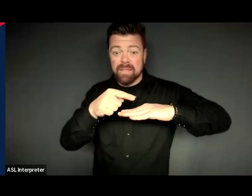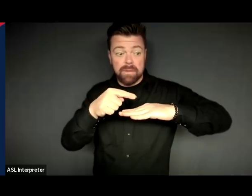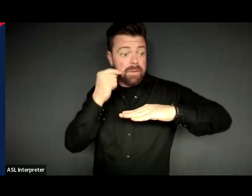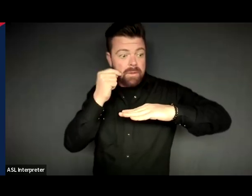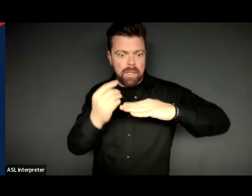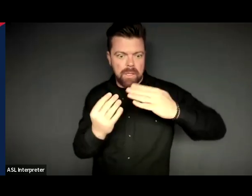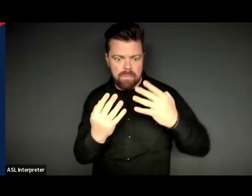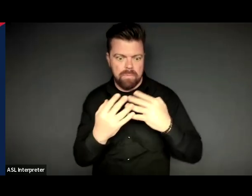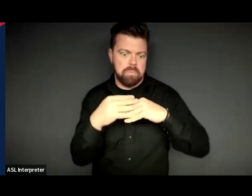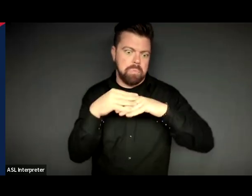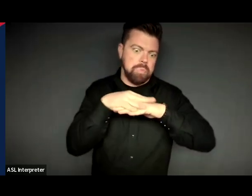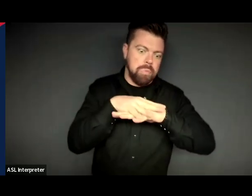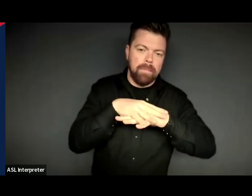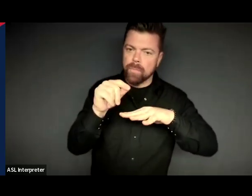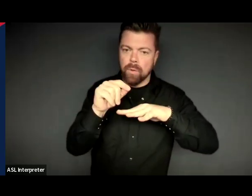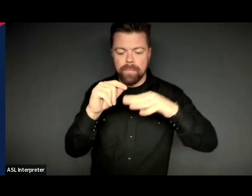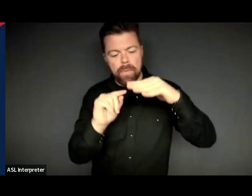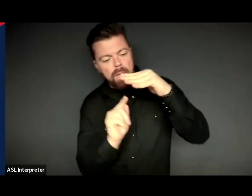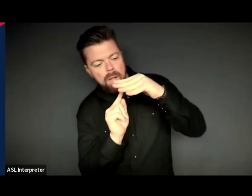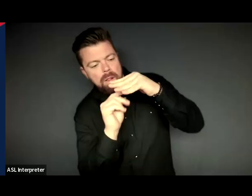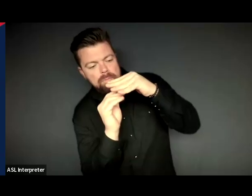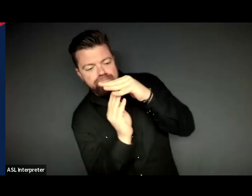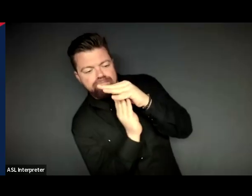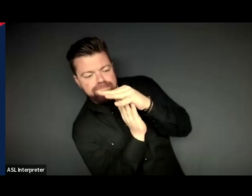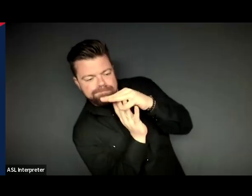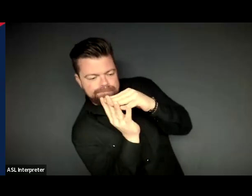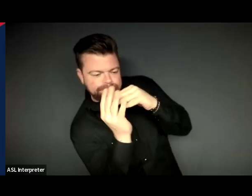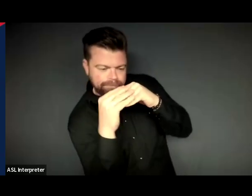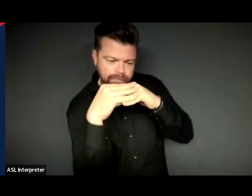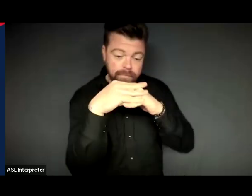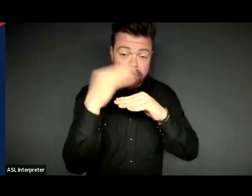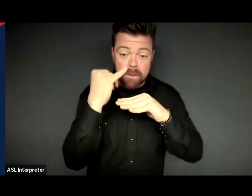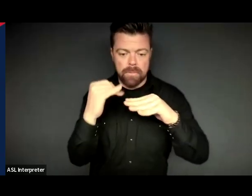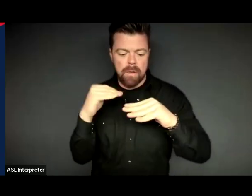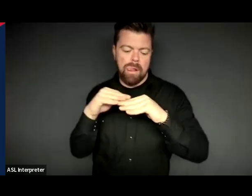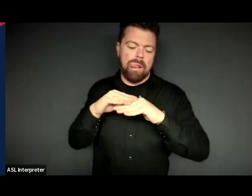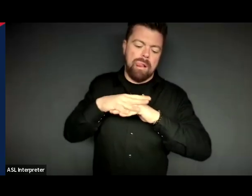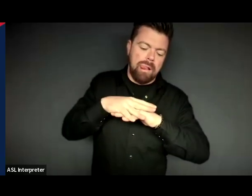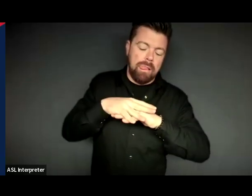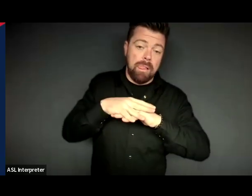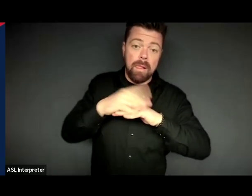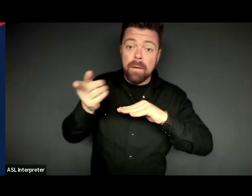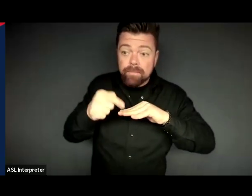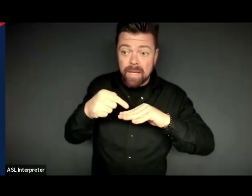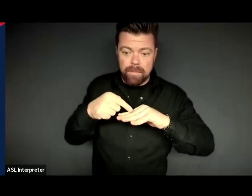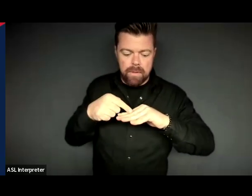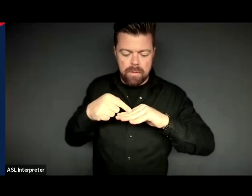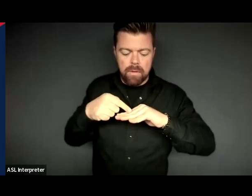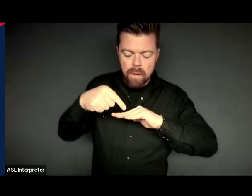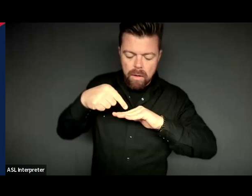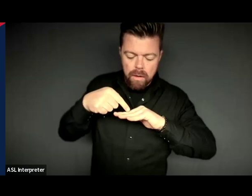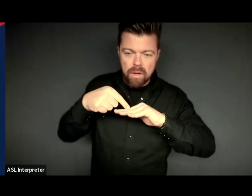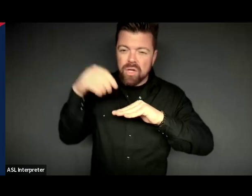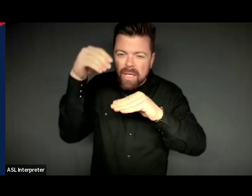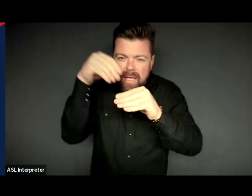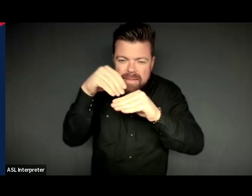It has to heal from the bottom up. If the skin closes over the top too soon, that will enclose